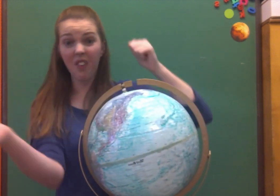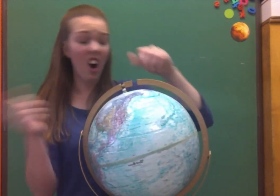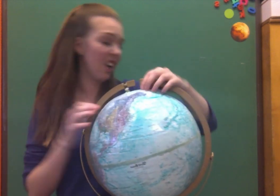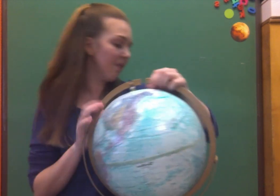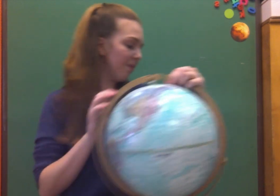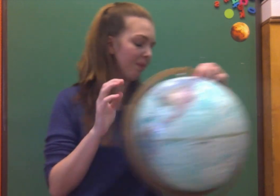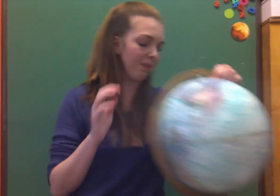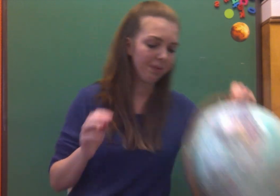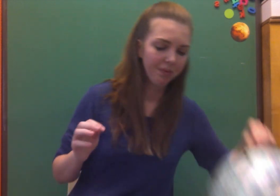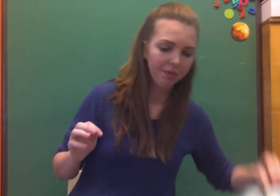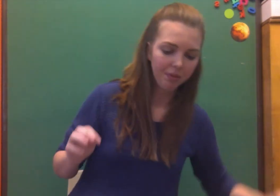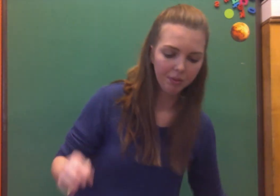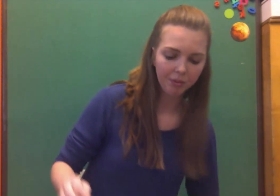far.